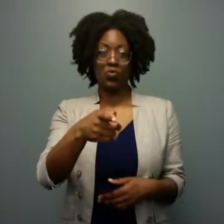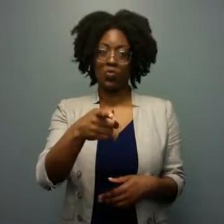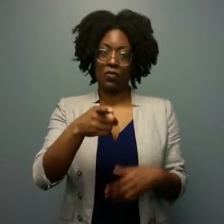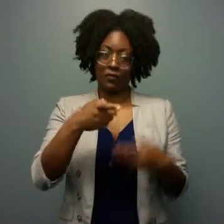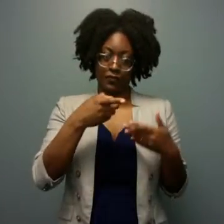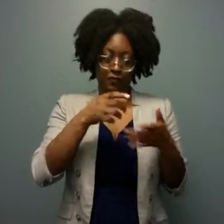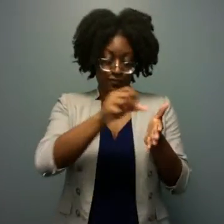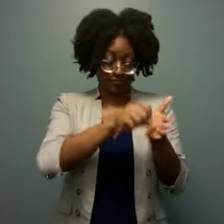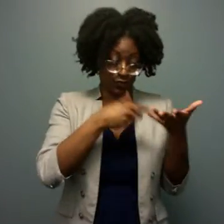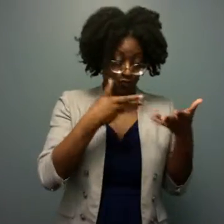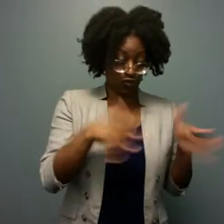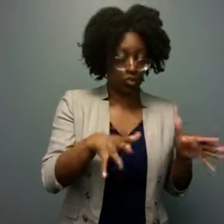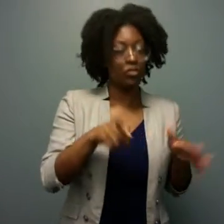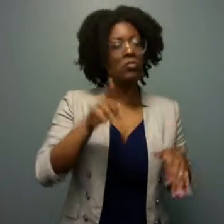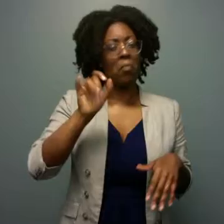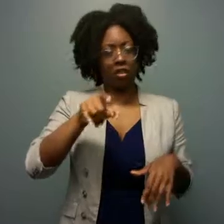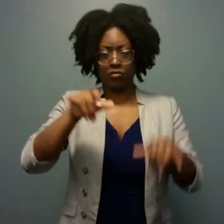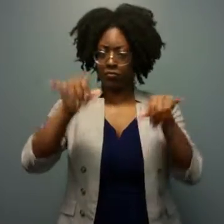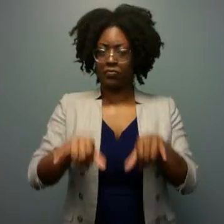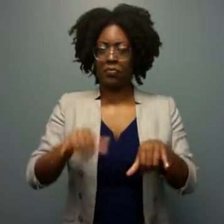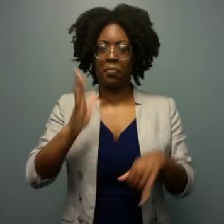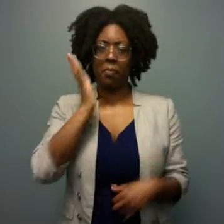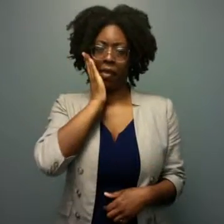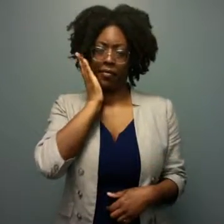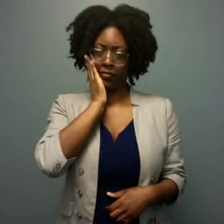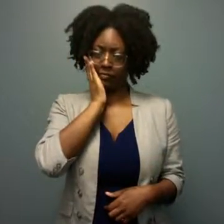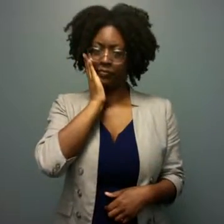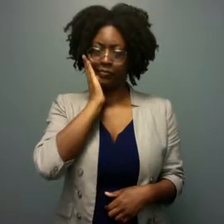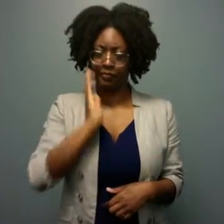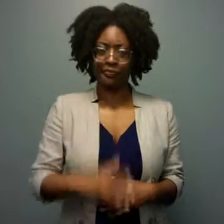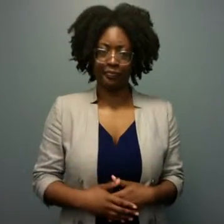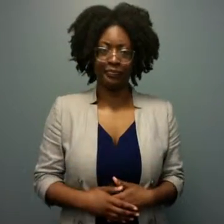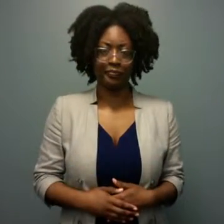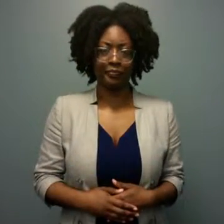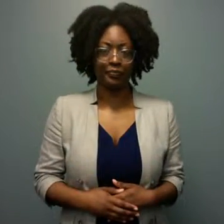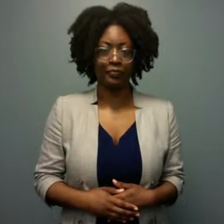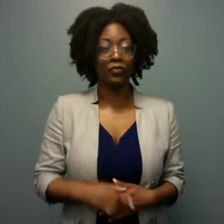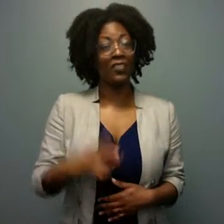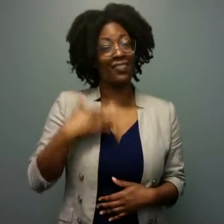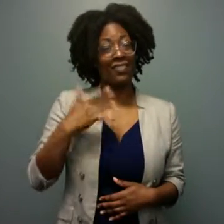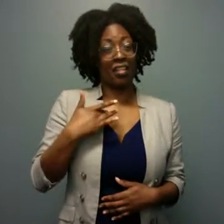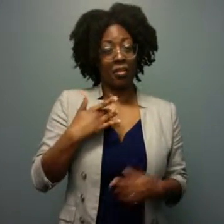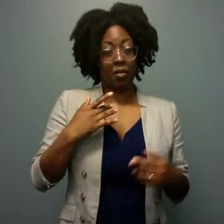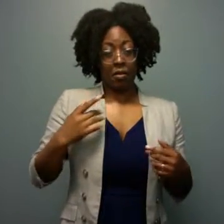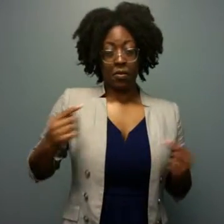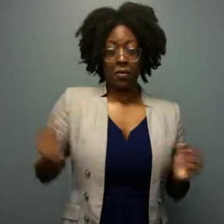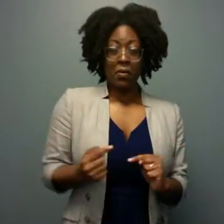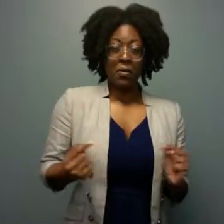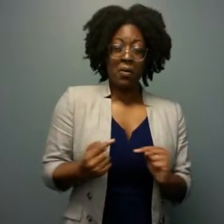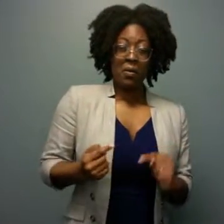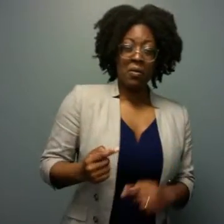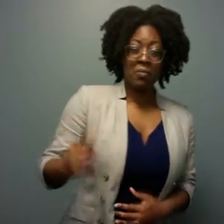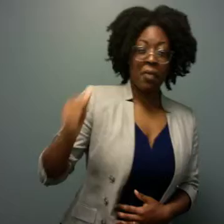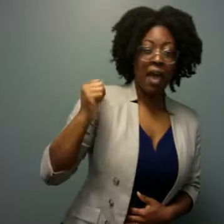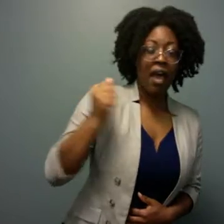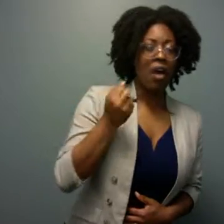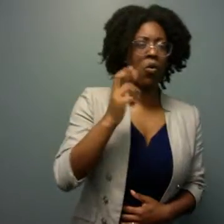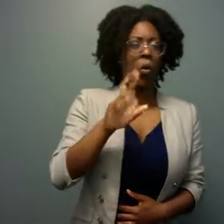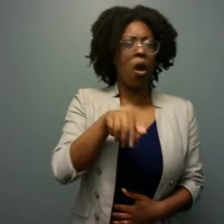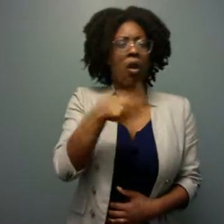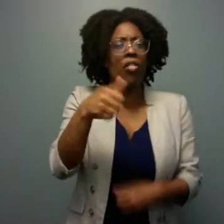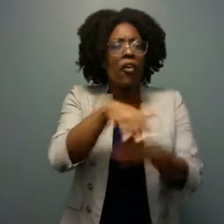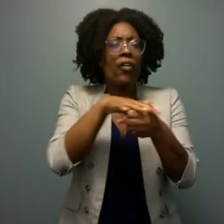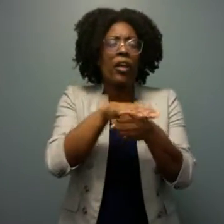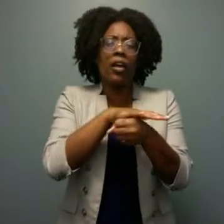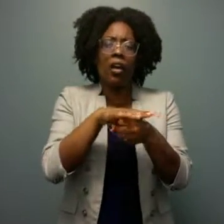in the artery from opening. If you feel pain at the procedure site, in your back, or have any other significant symptoms, please do not